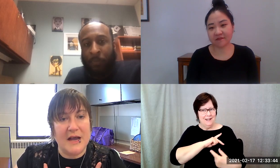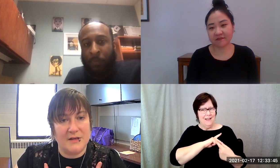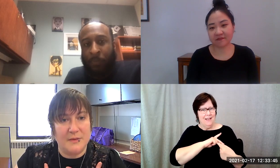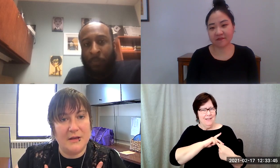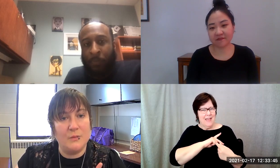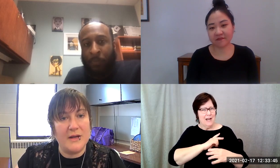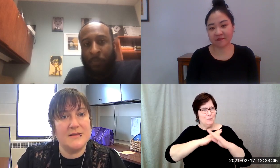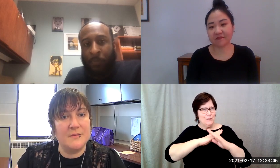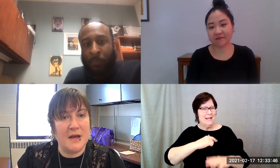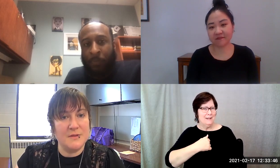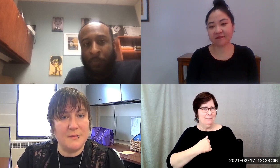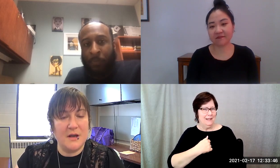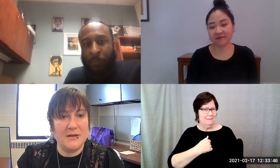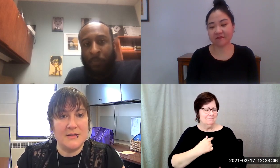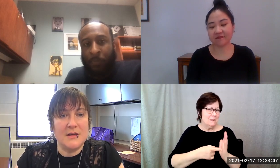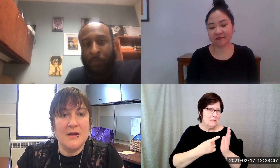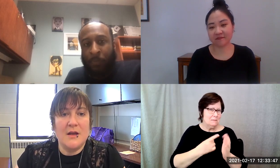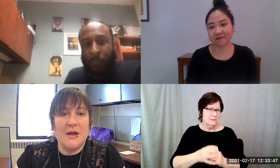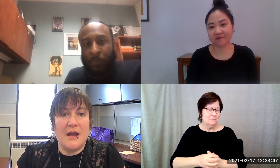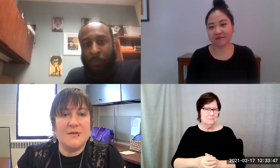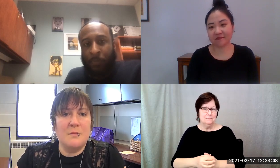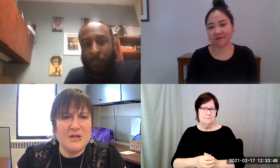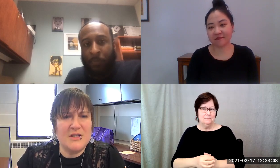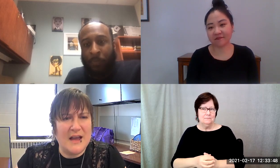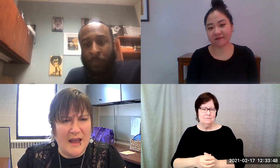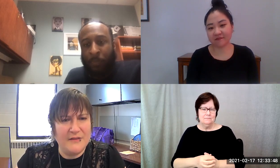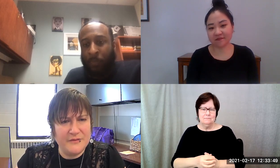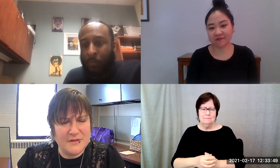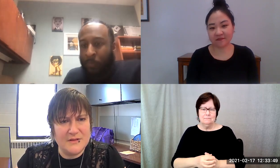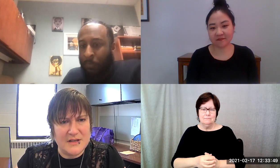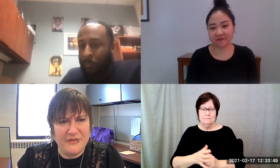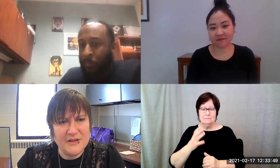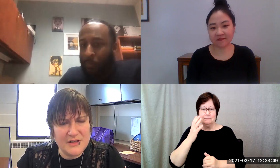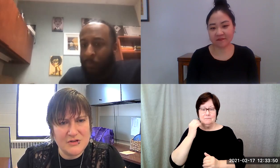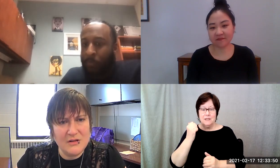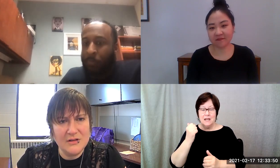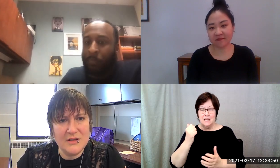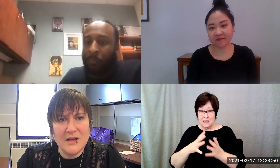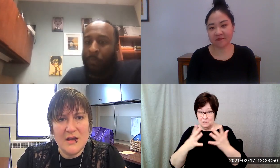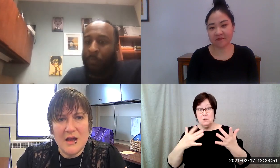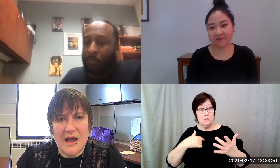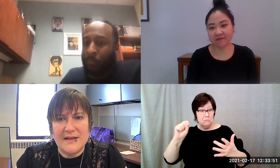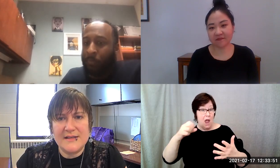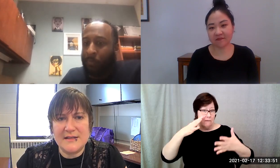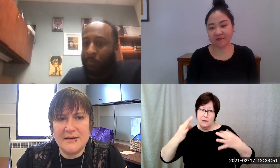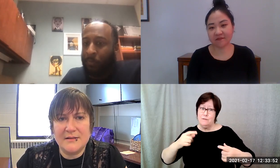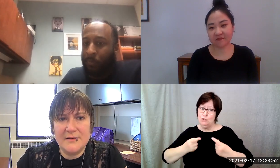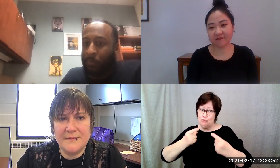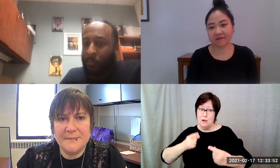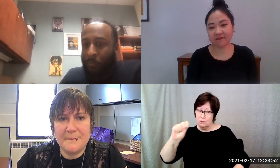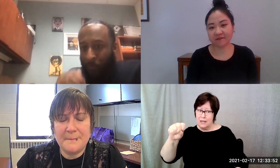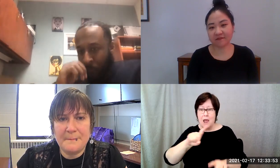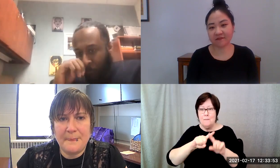can protect me in ways sometimes, because as much as I have definitely struggled, I